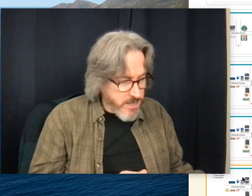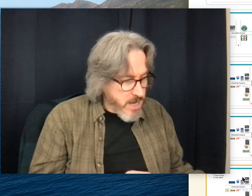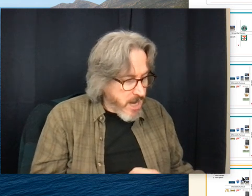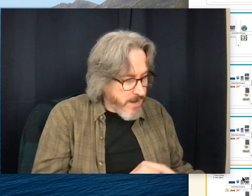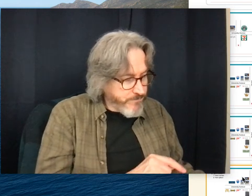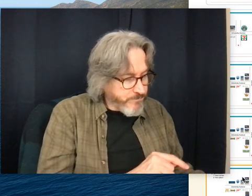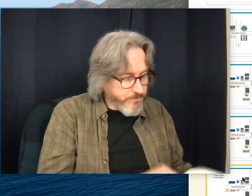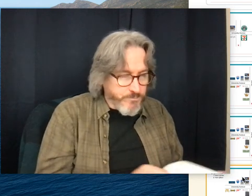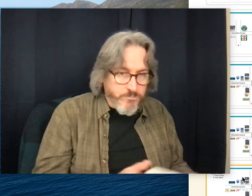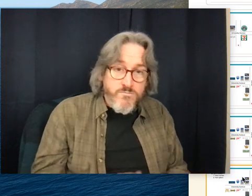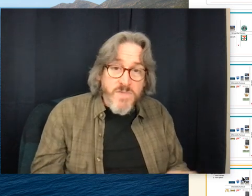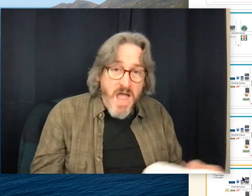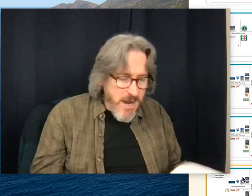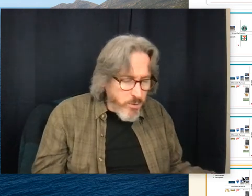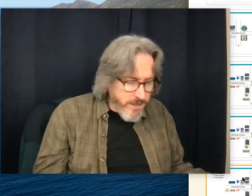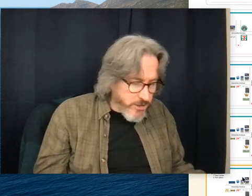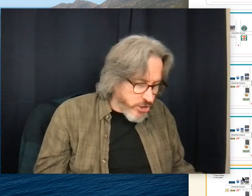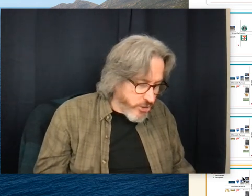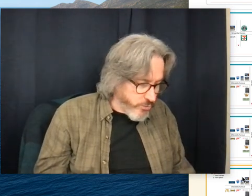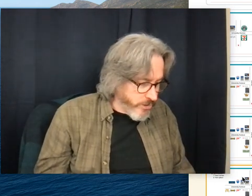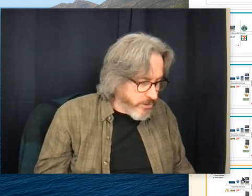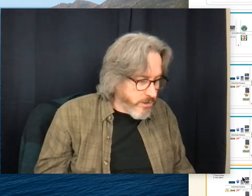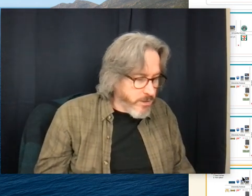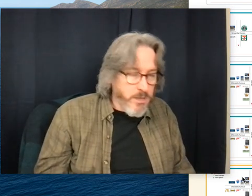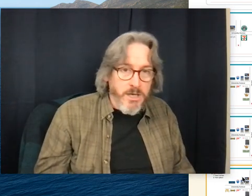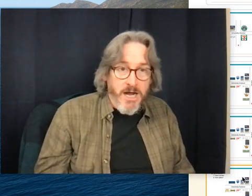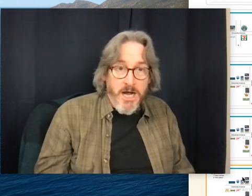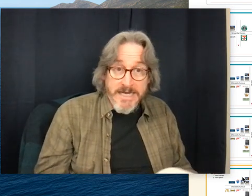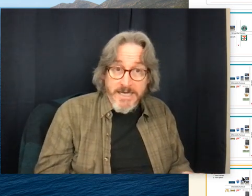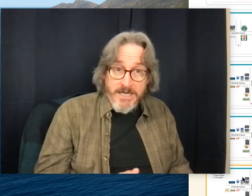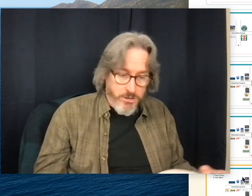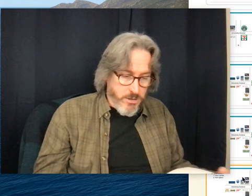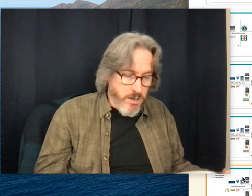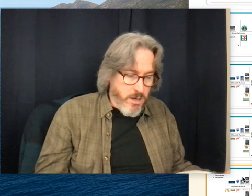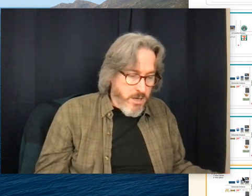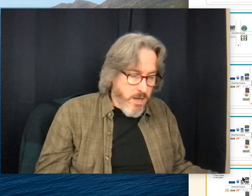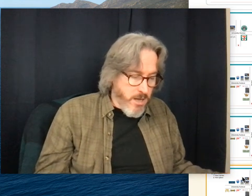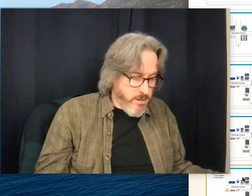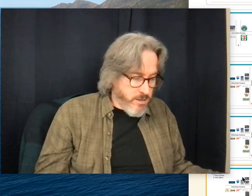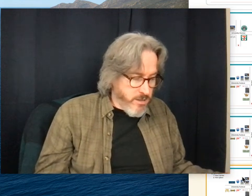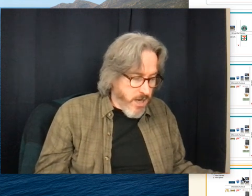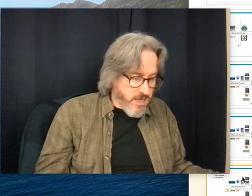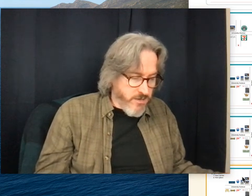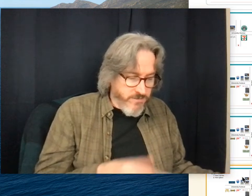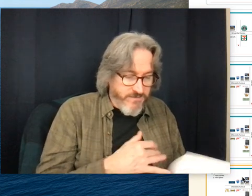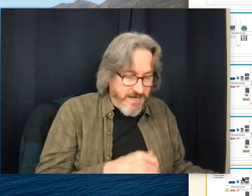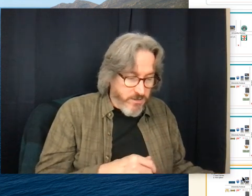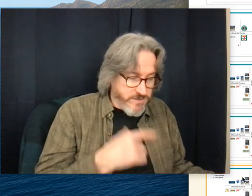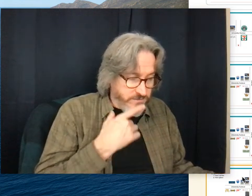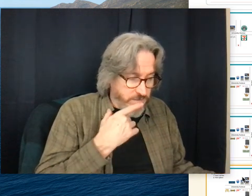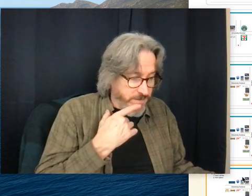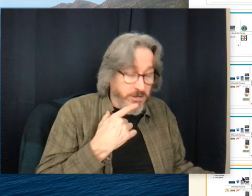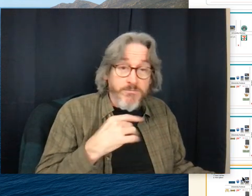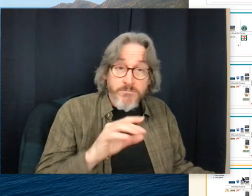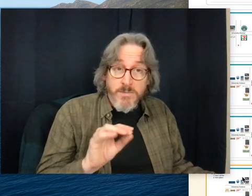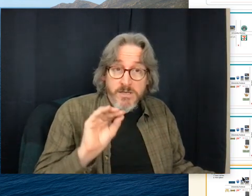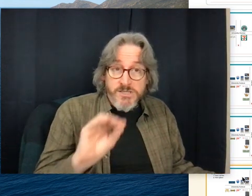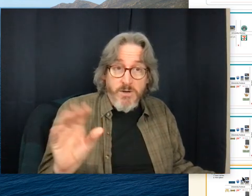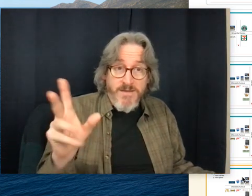space. I will include in here the videos from